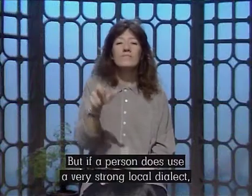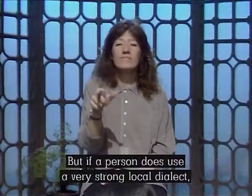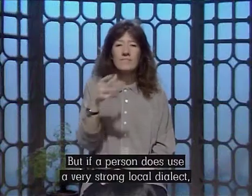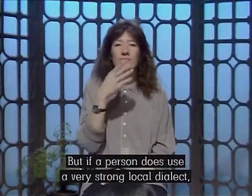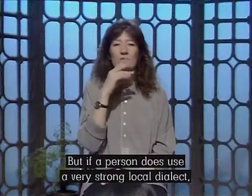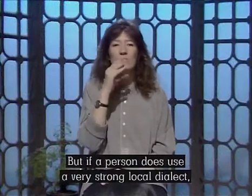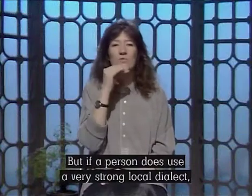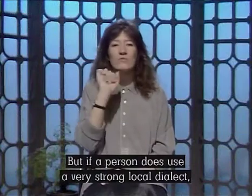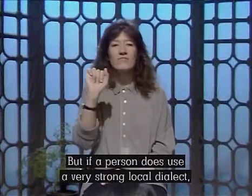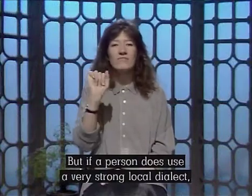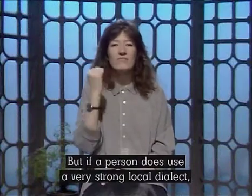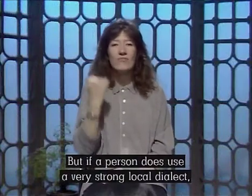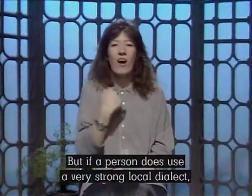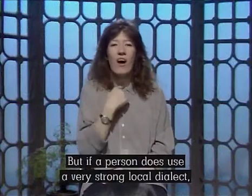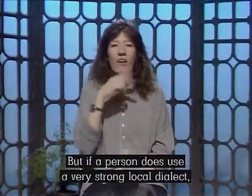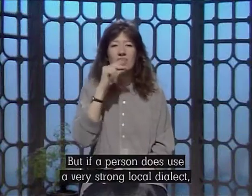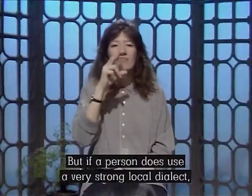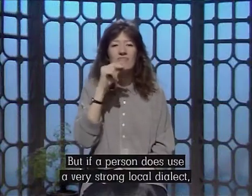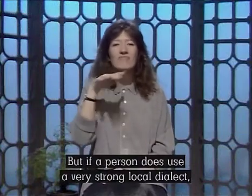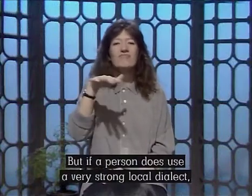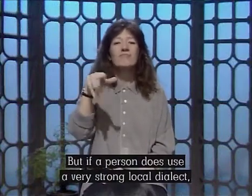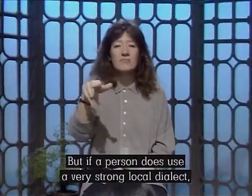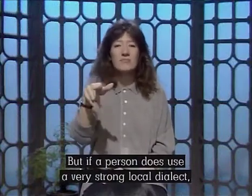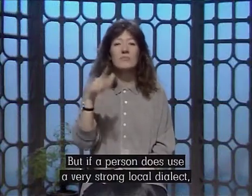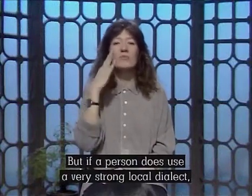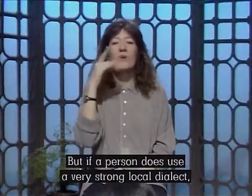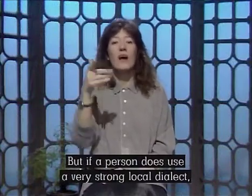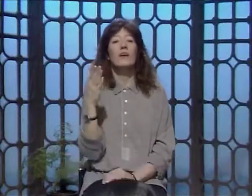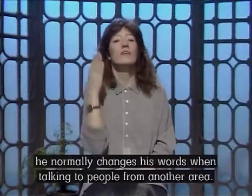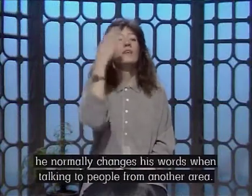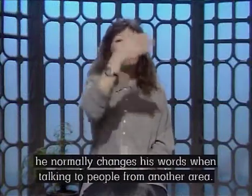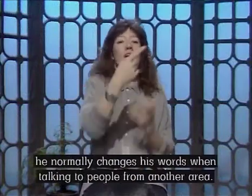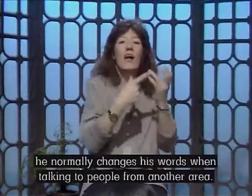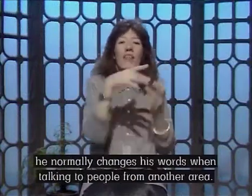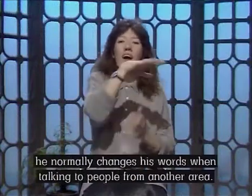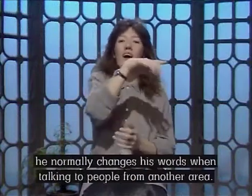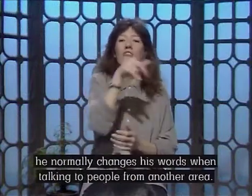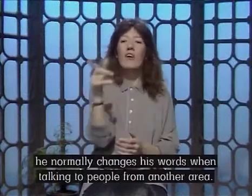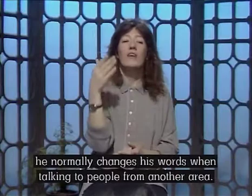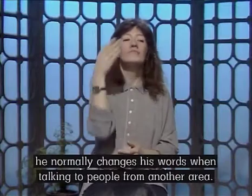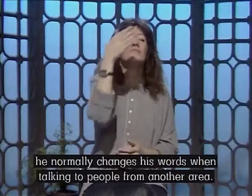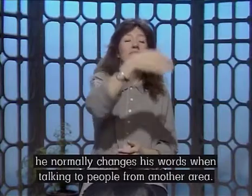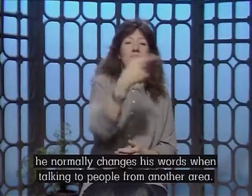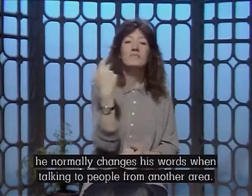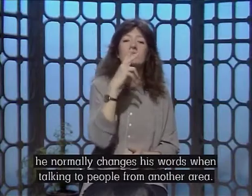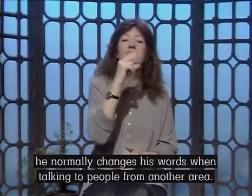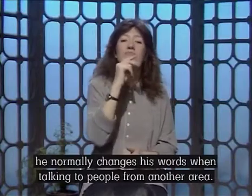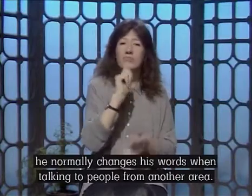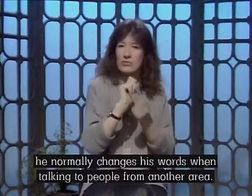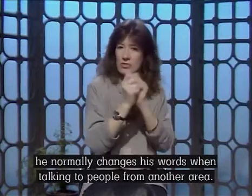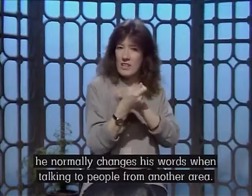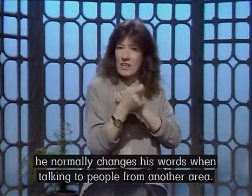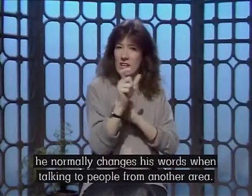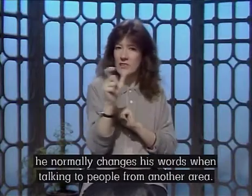if a person does use a very strong local dialect, he'll normally change the words he uses when he's talking to people from another